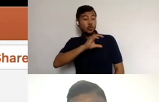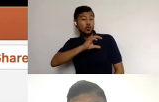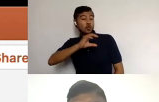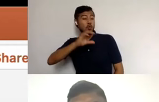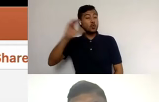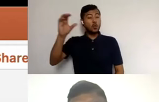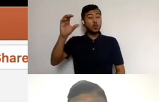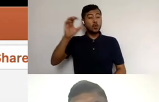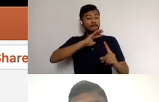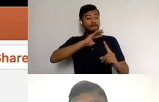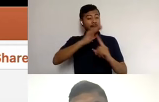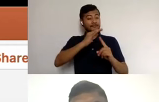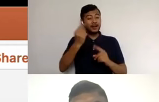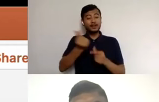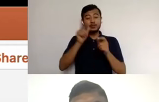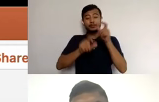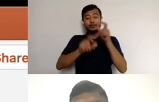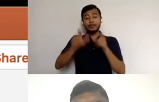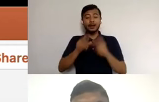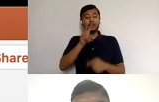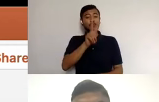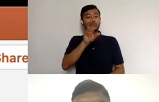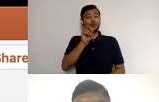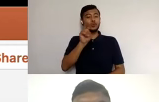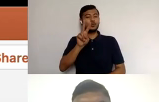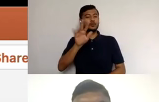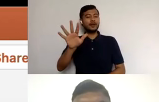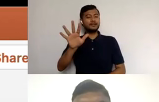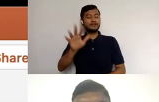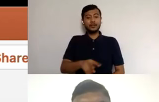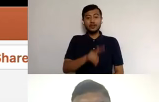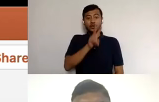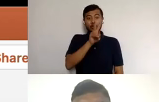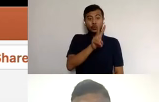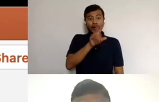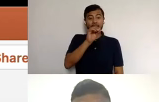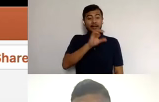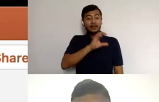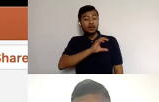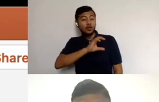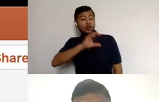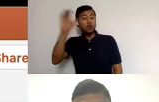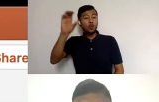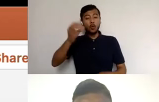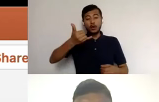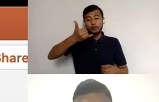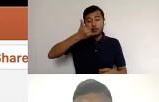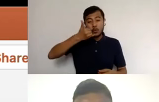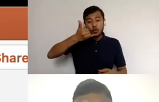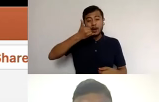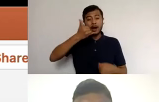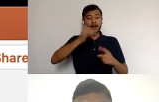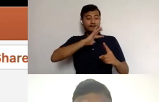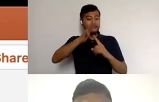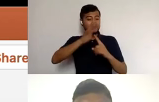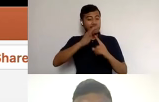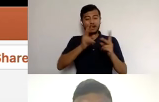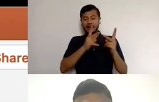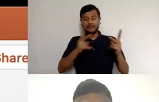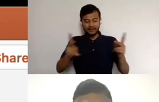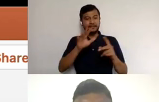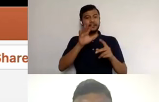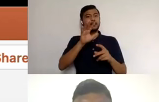on my deck. So, over 2 billion shipments by the time we get to 2025 will be 6E. As it stands